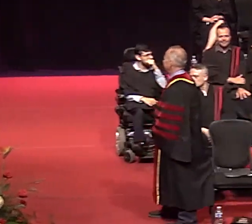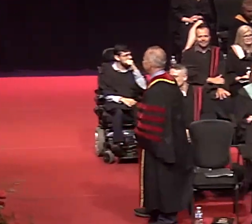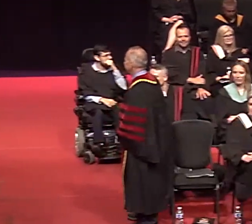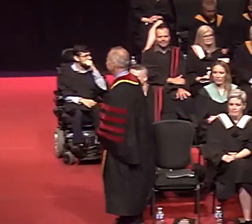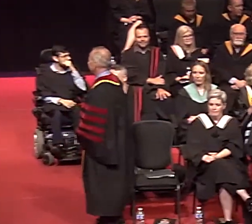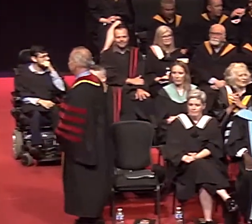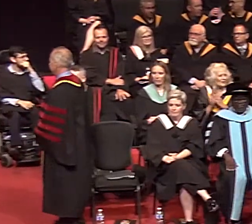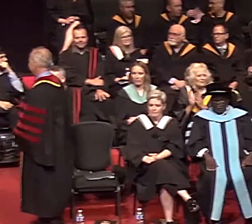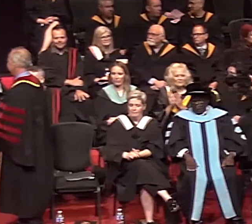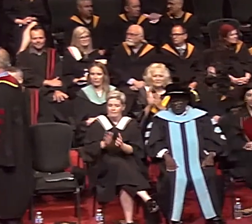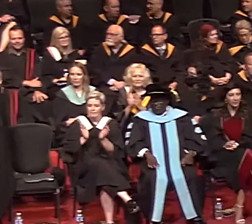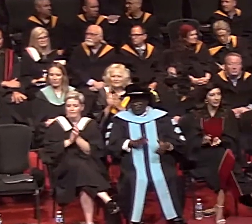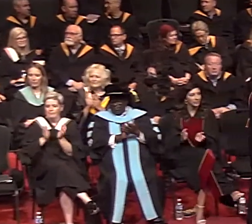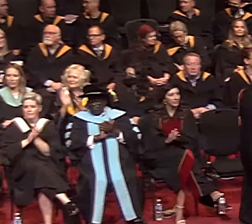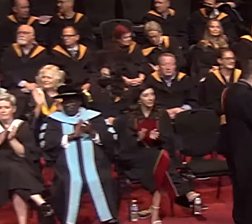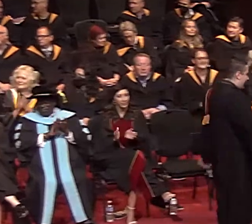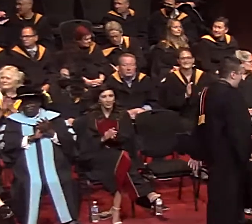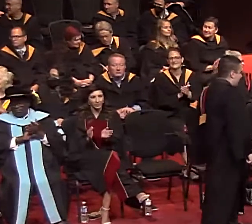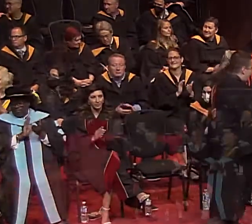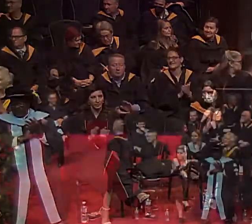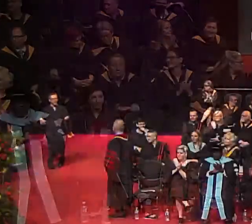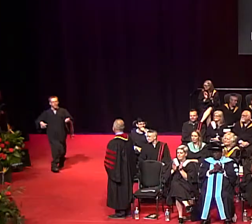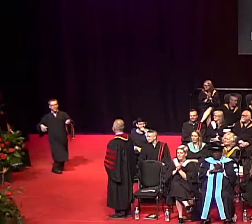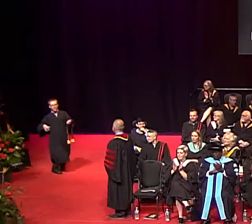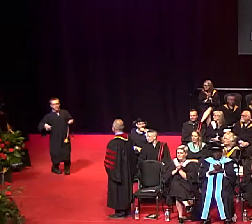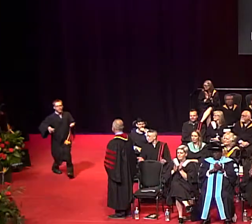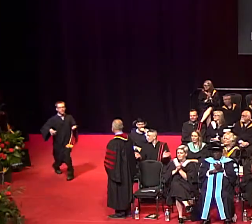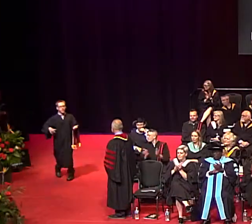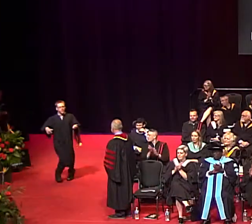Kyle Chambers, honors.